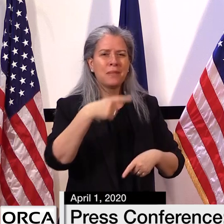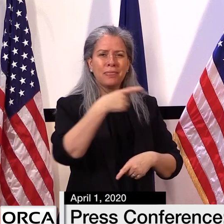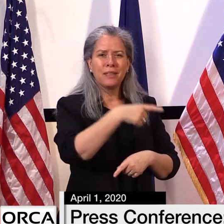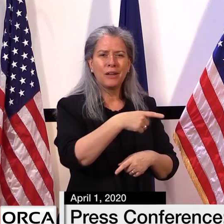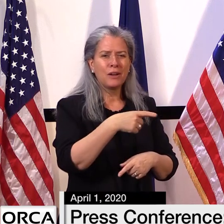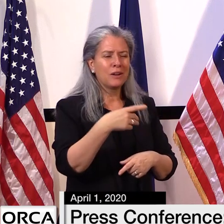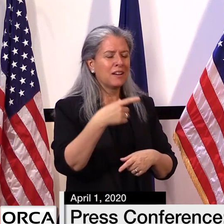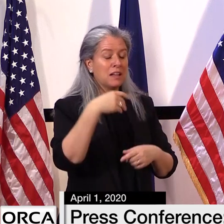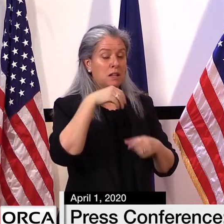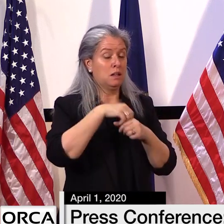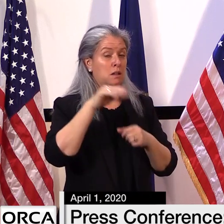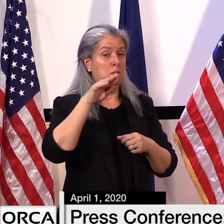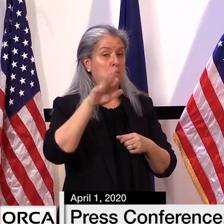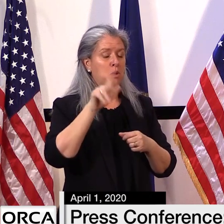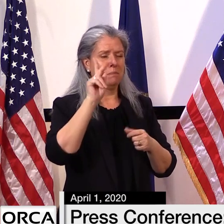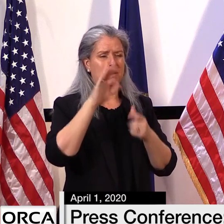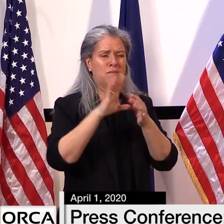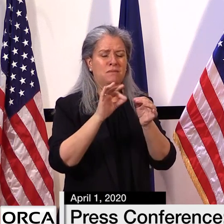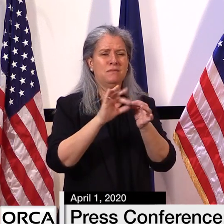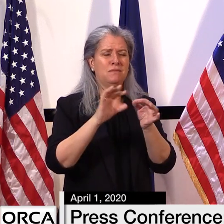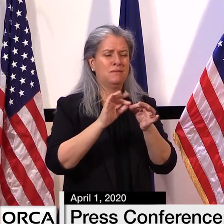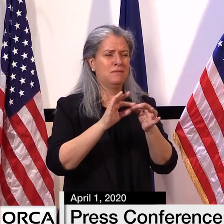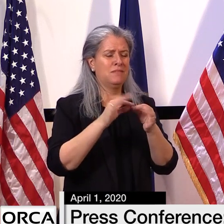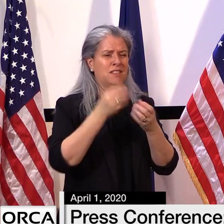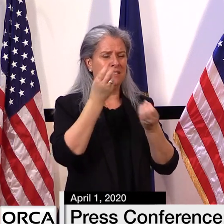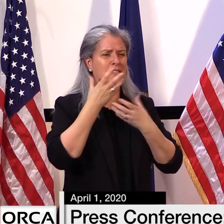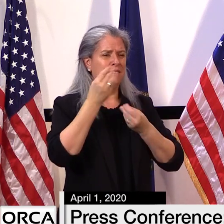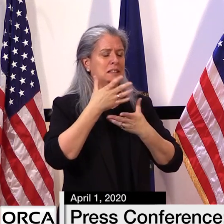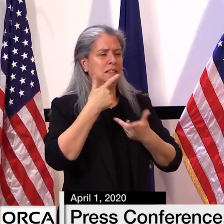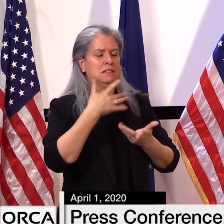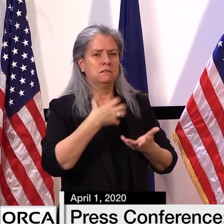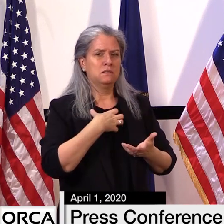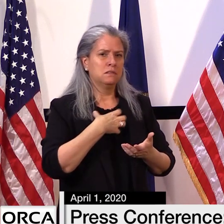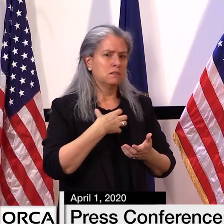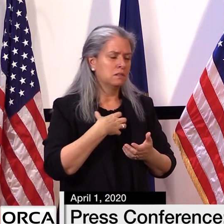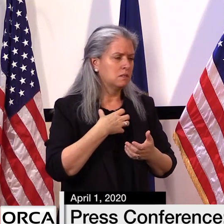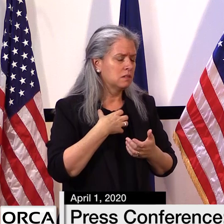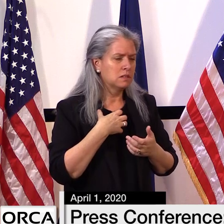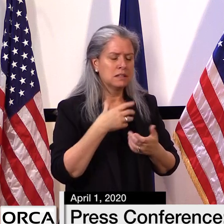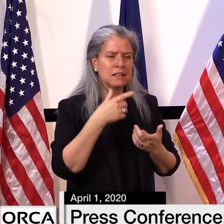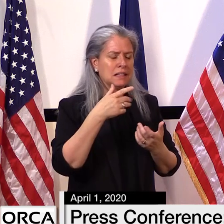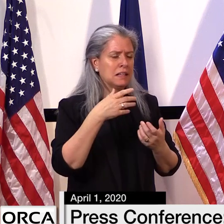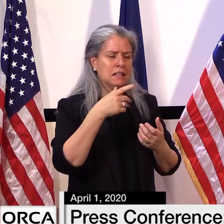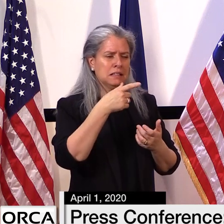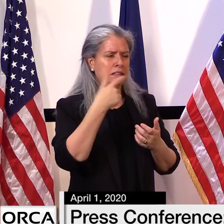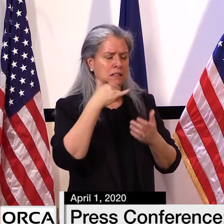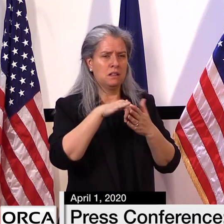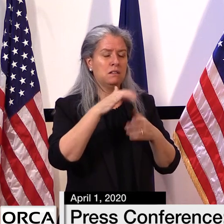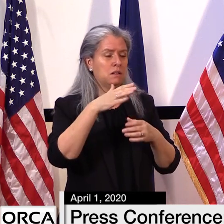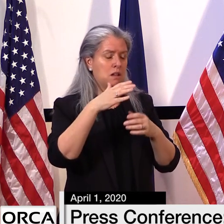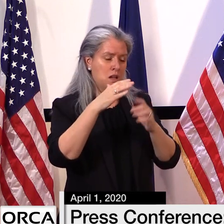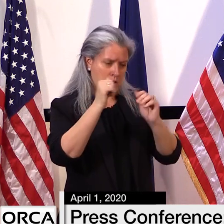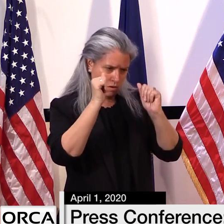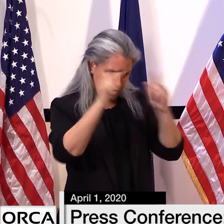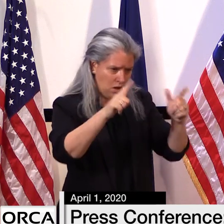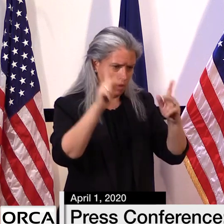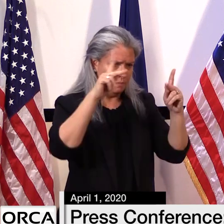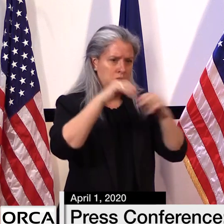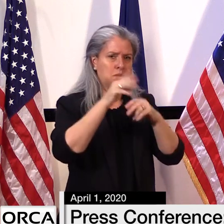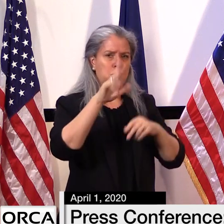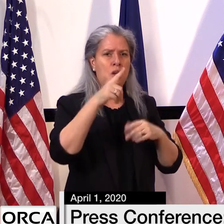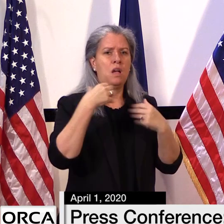We're hearing in Burlington from a number of people there that are complaining the belief that everybody at Burlington Health and